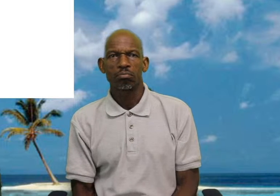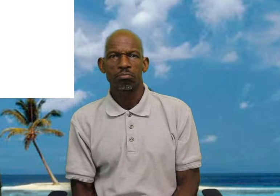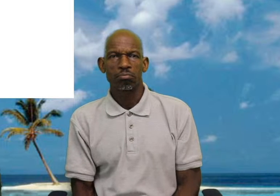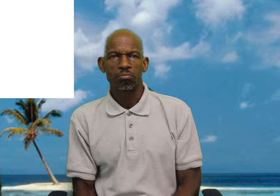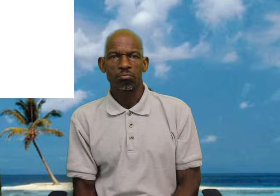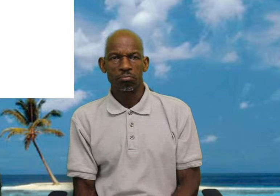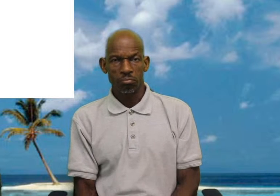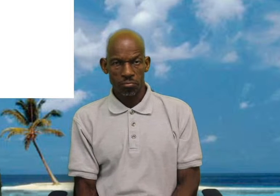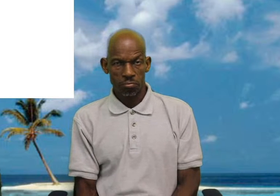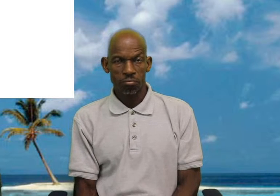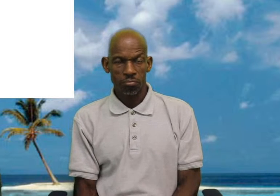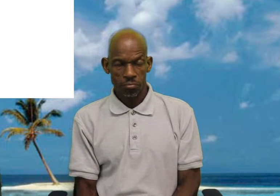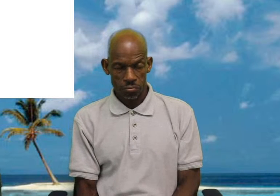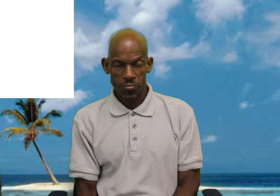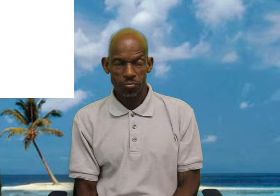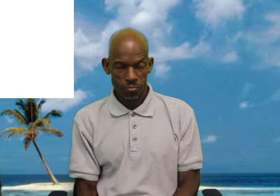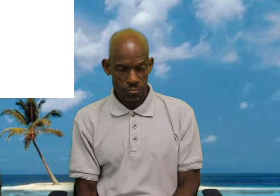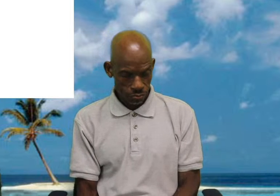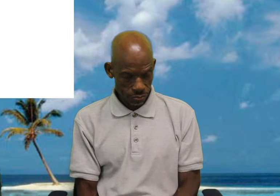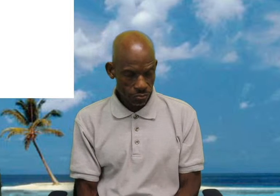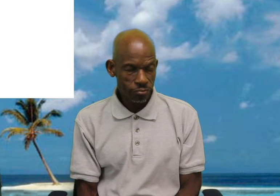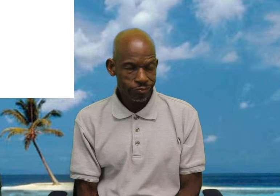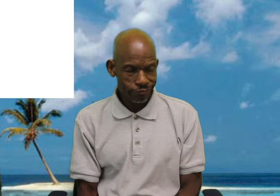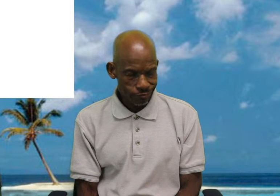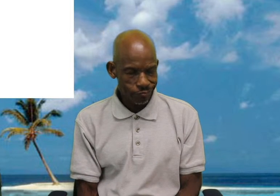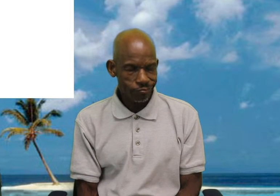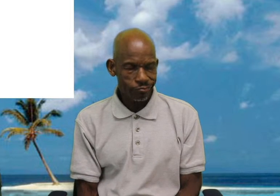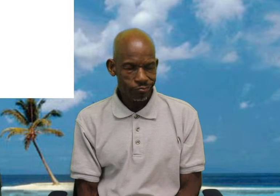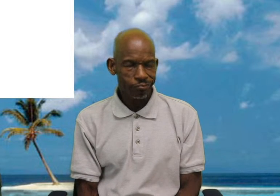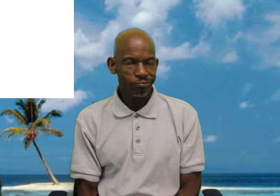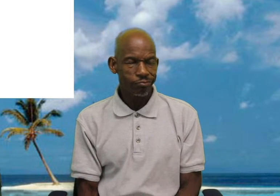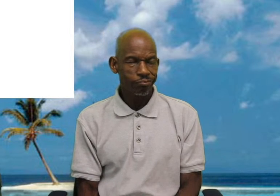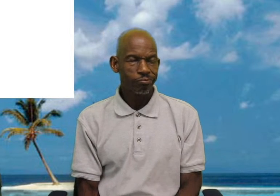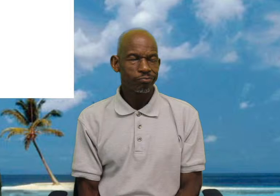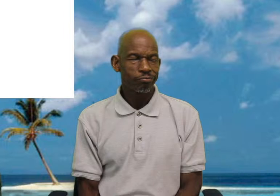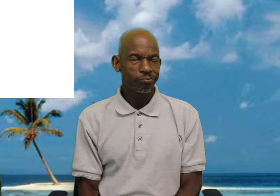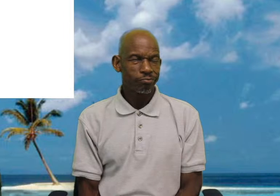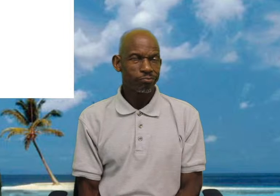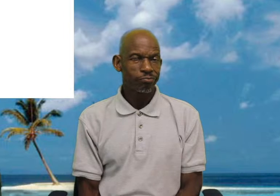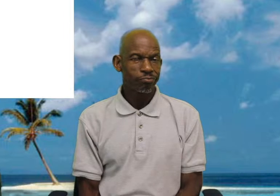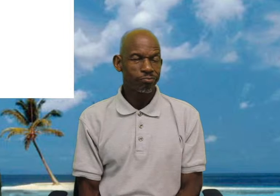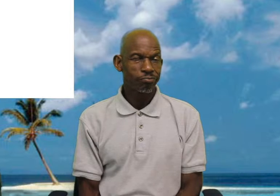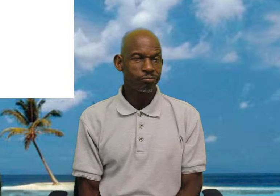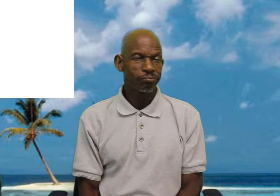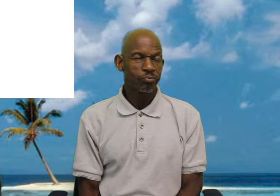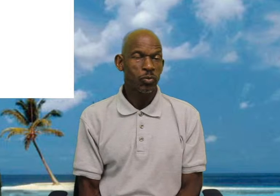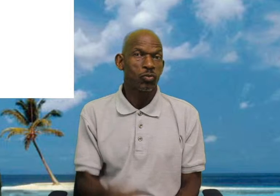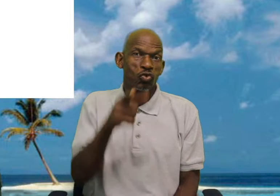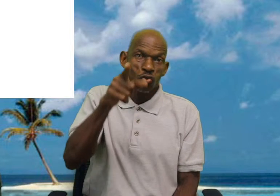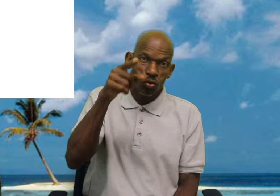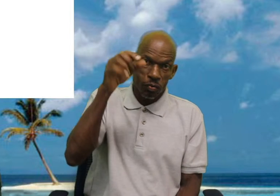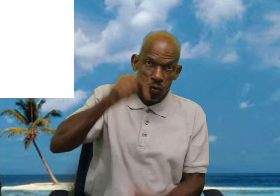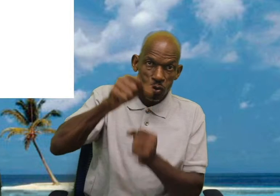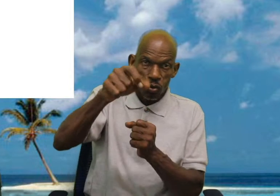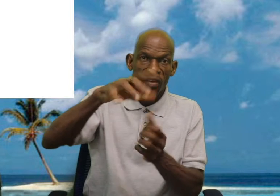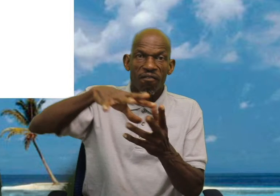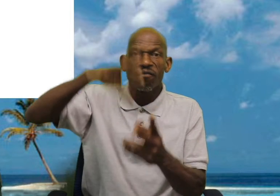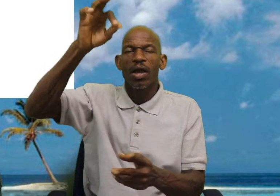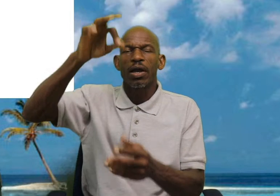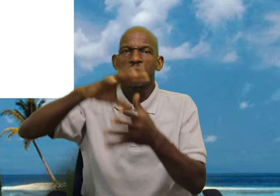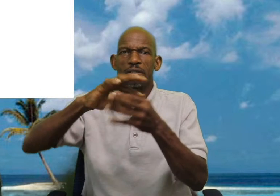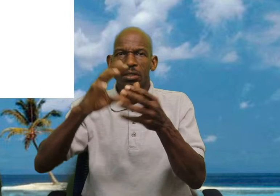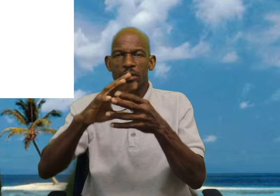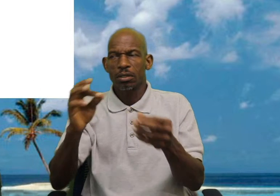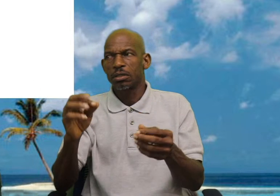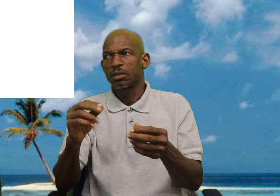So you write, getting the sentence, and you're circling the pronoun, and then you're giving me, at the end of the sentence, you are going to give